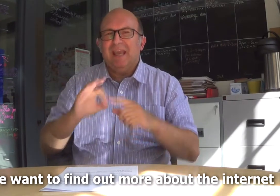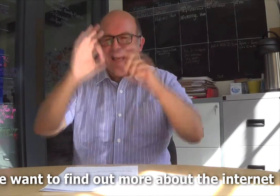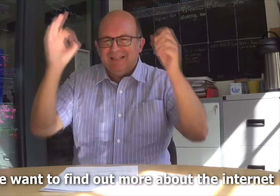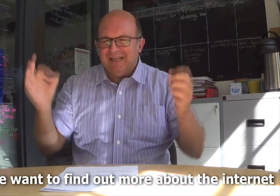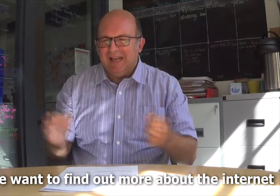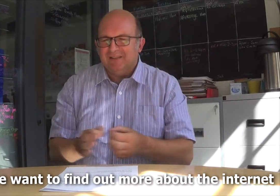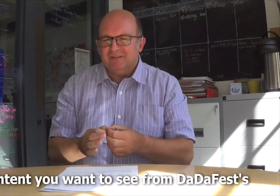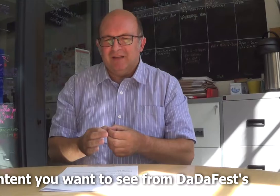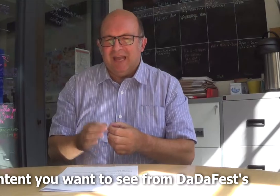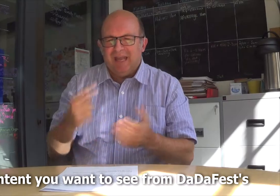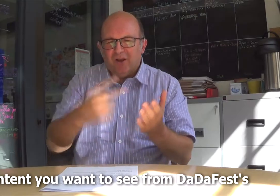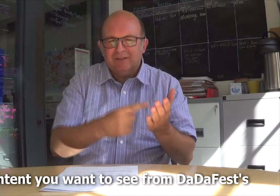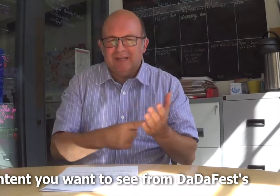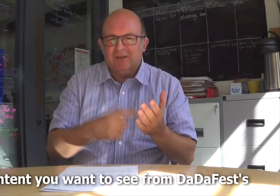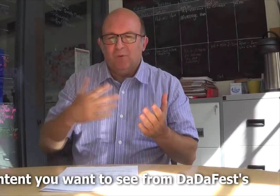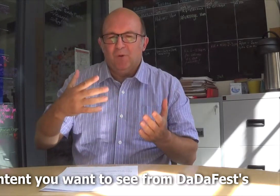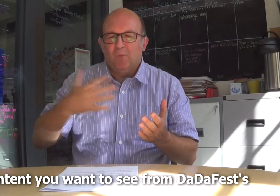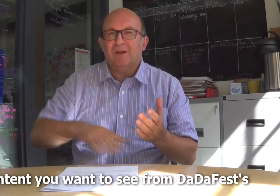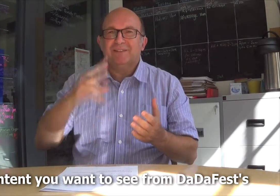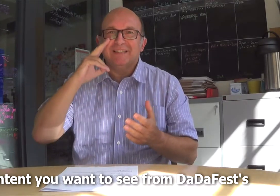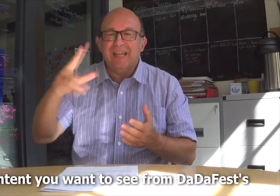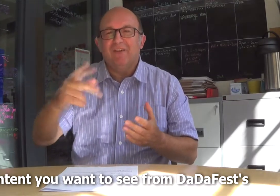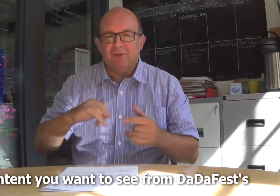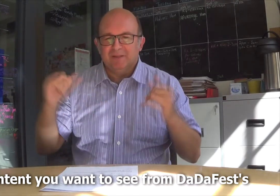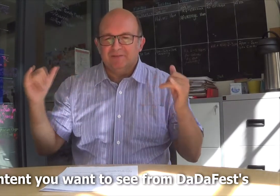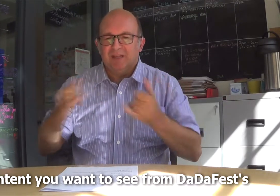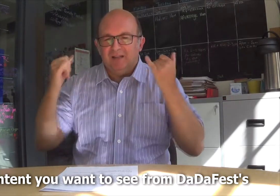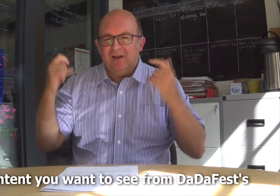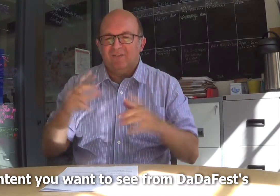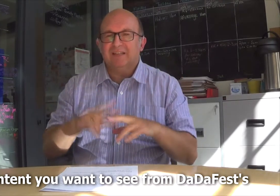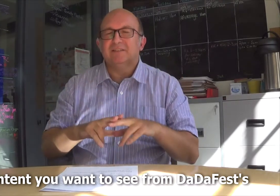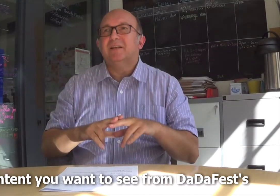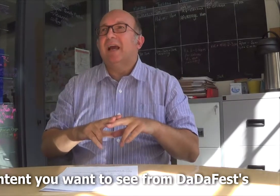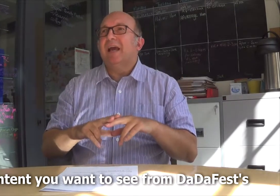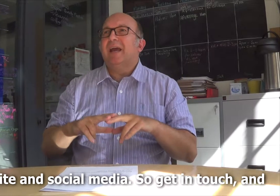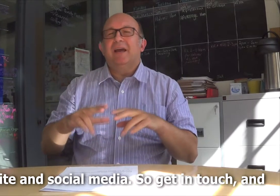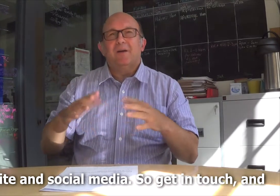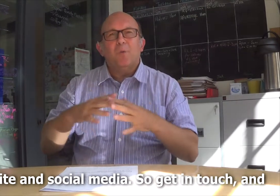the internet content you want to see from DaDaFest